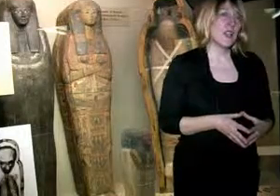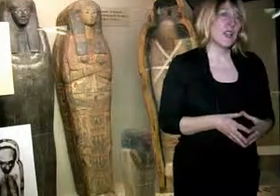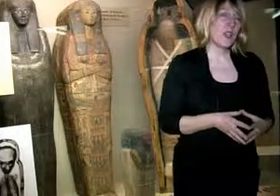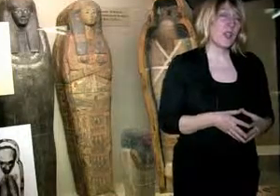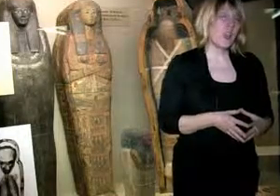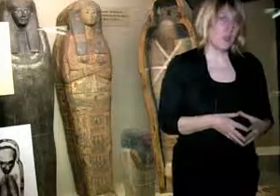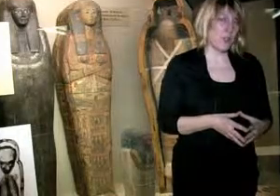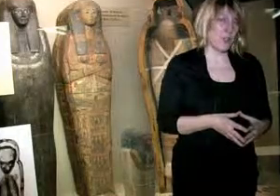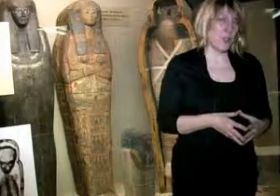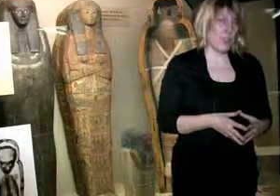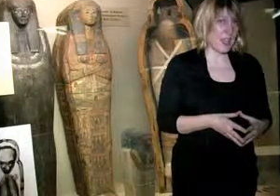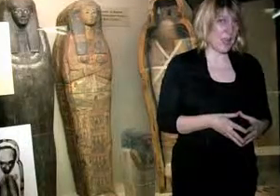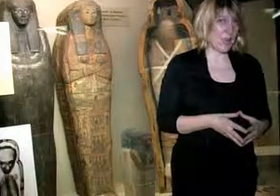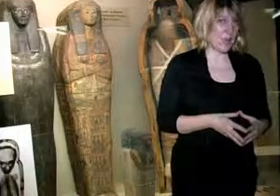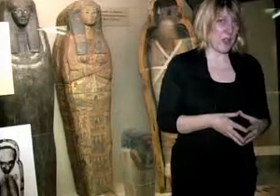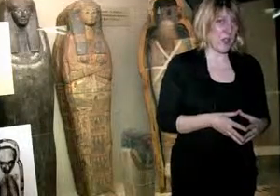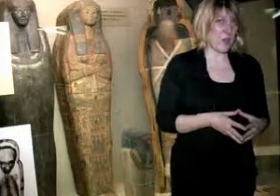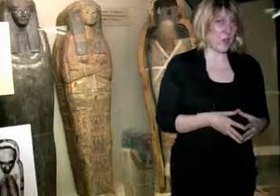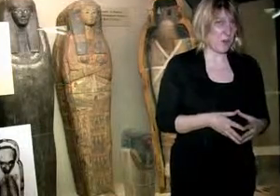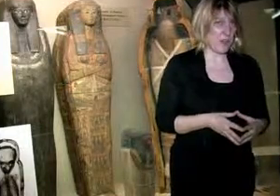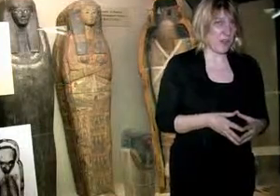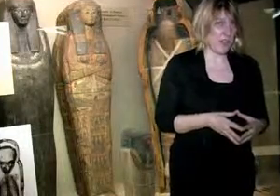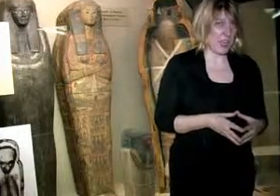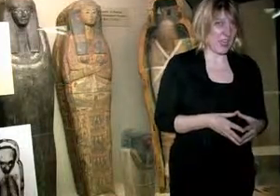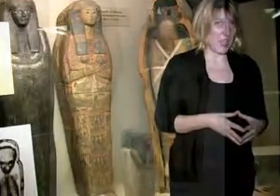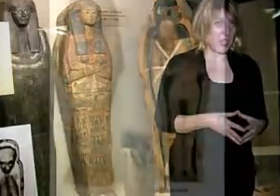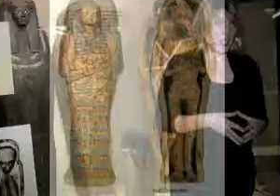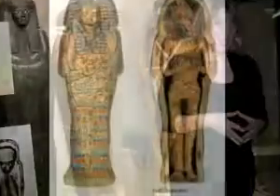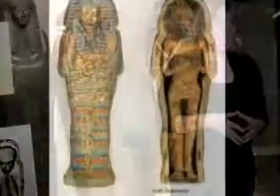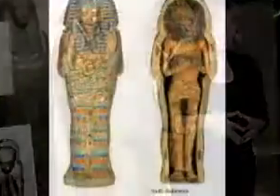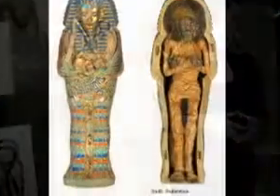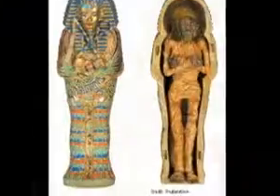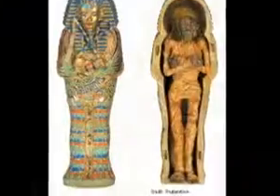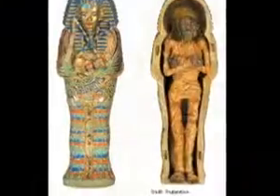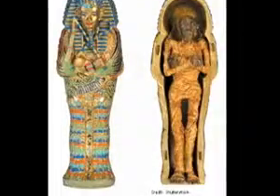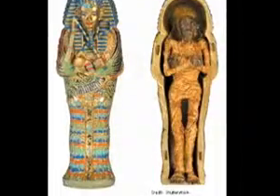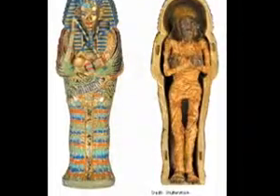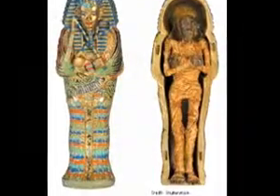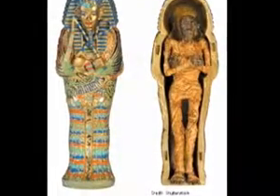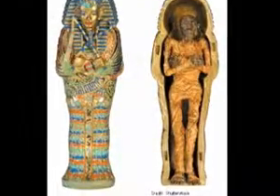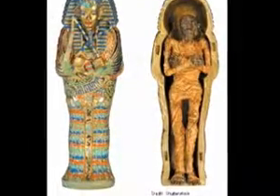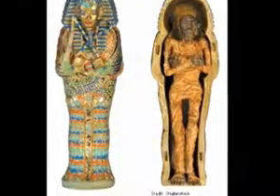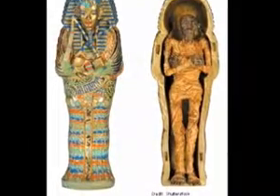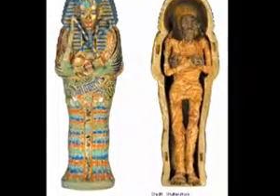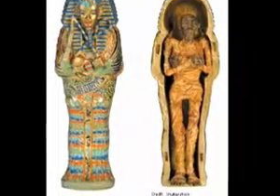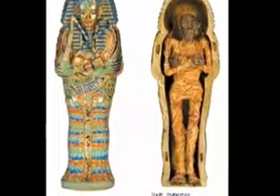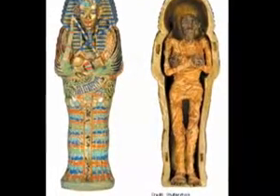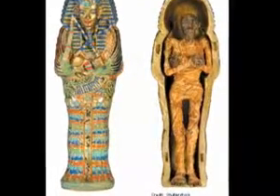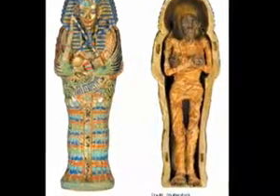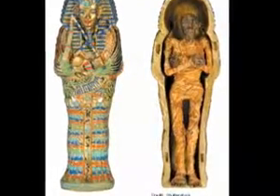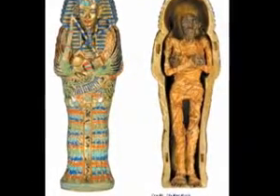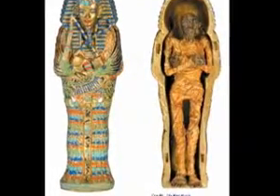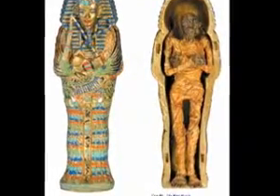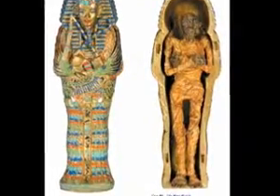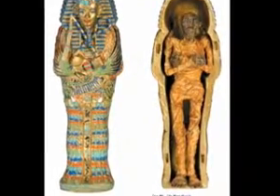The solution that they came up with was mummification. And the process was an elaborate